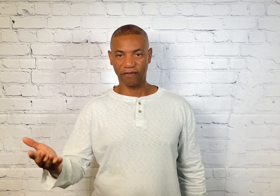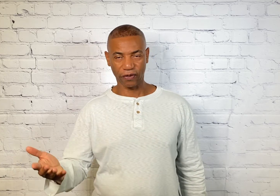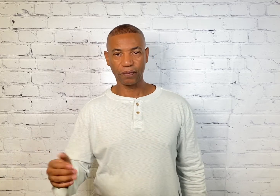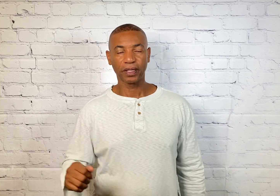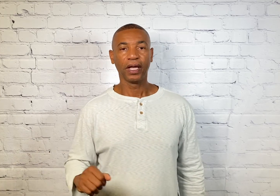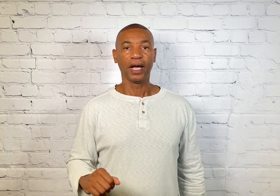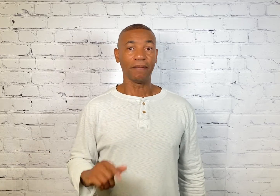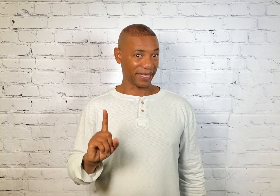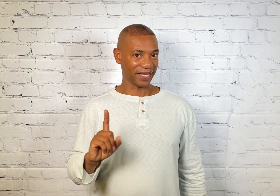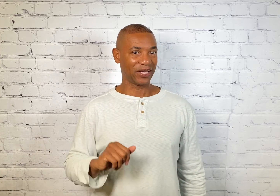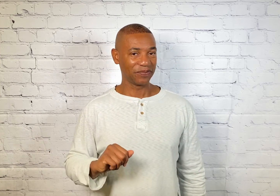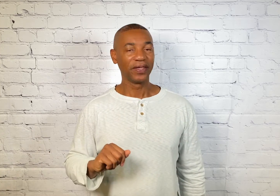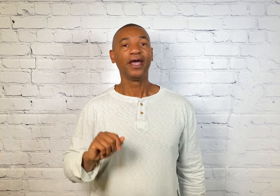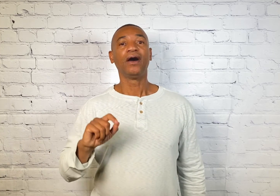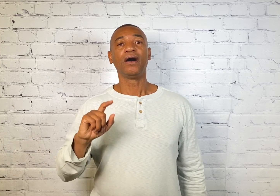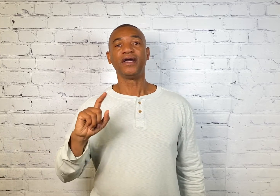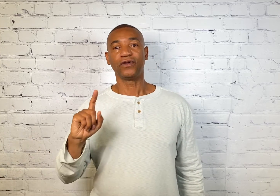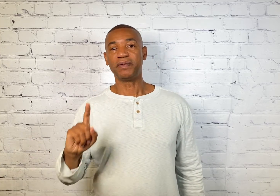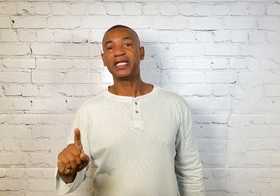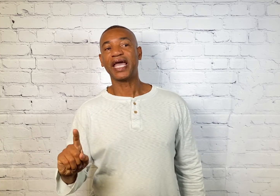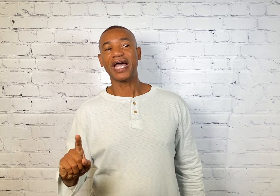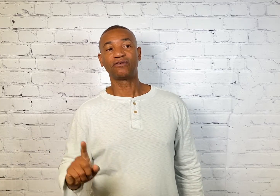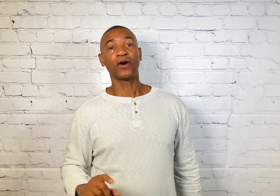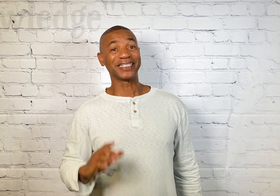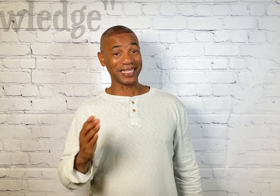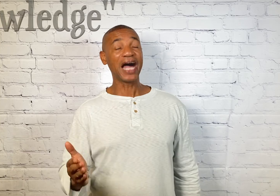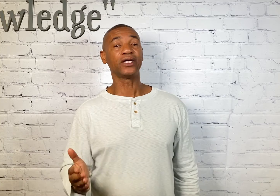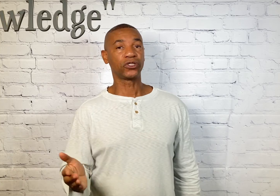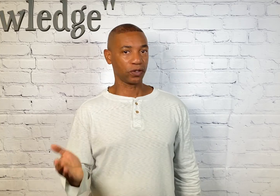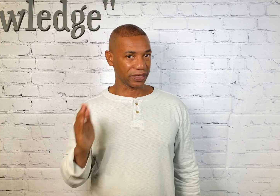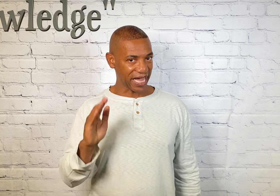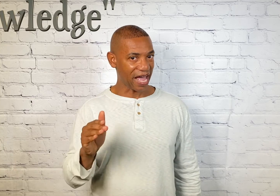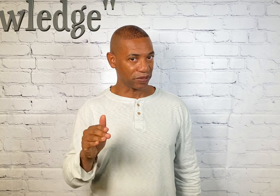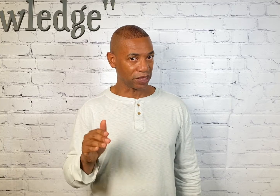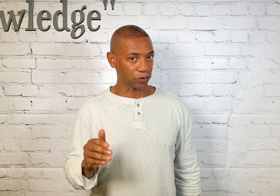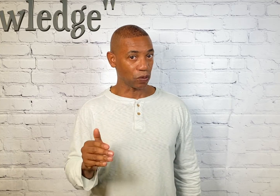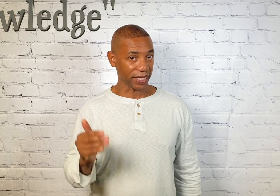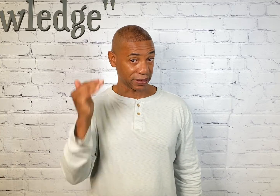verb, I think. If you're meaning it as far as knowledge, you're going to tap the temple twice.